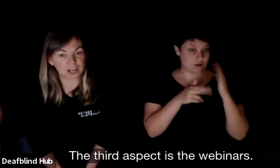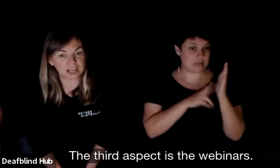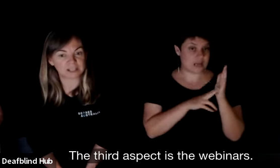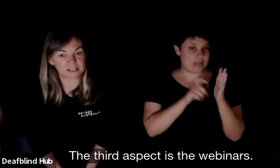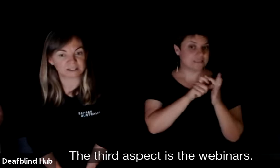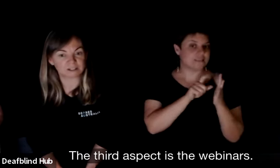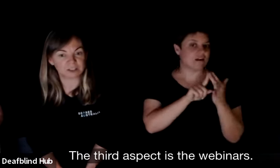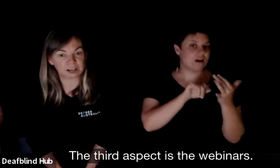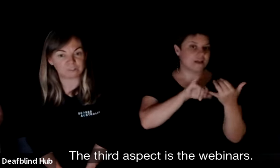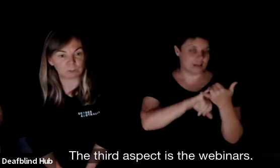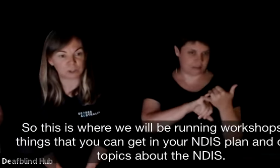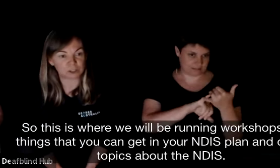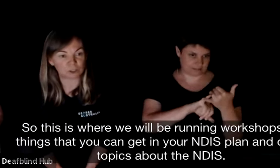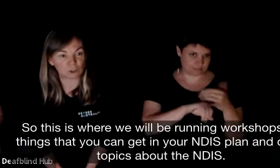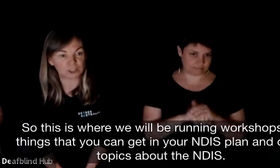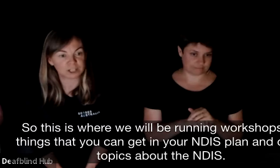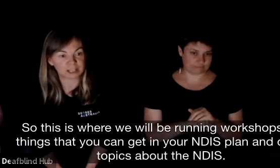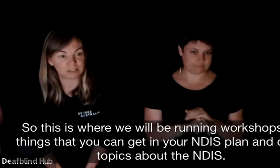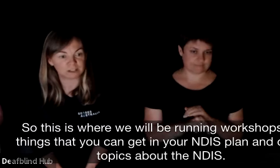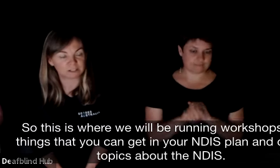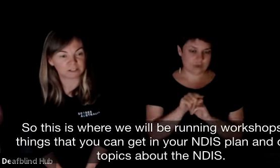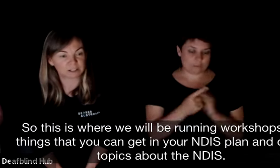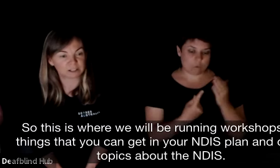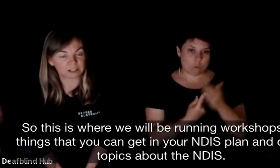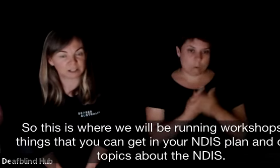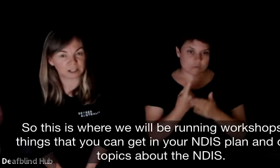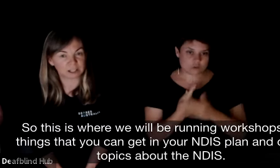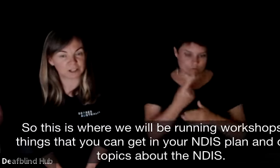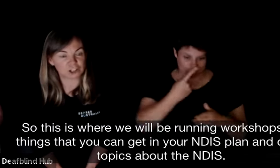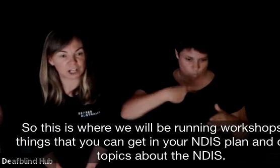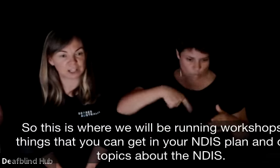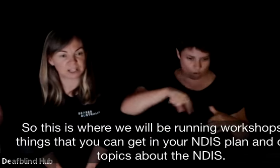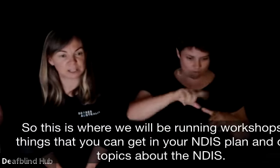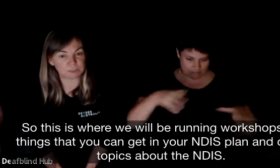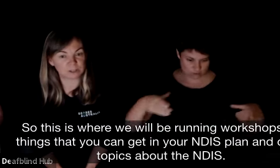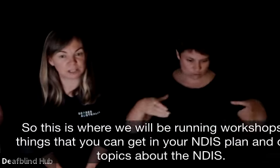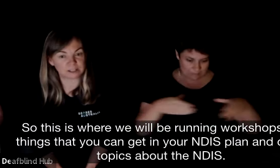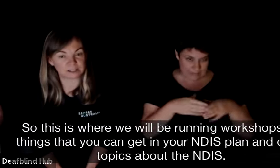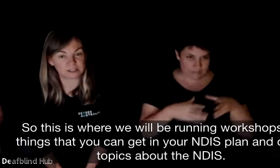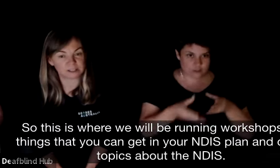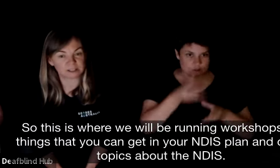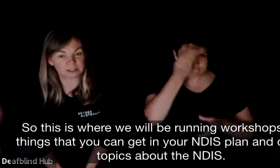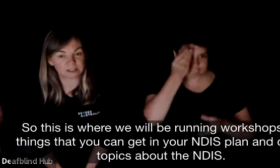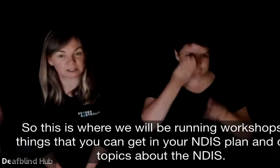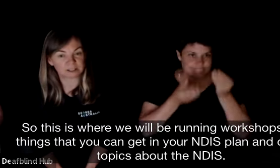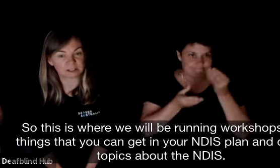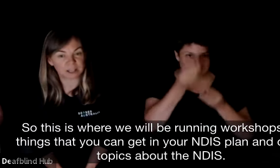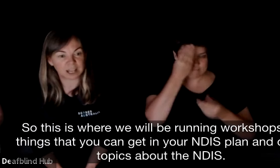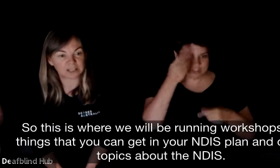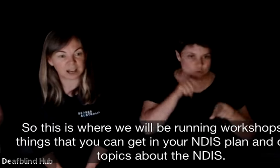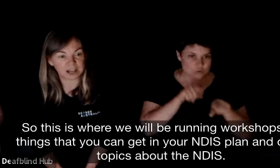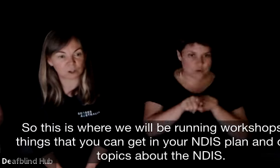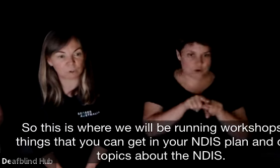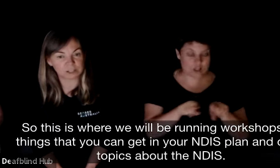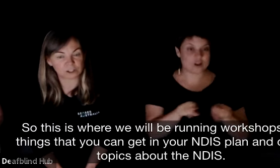a chance for everybody to learn together and share experiences